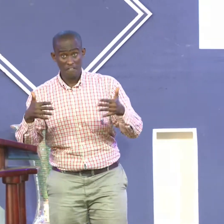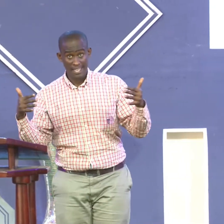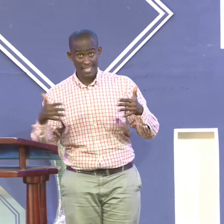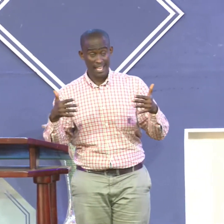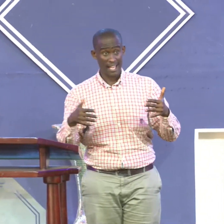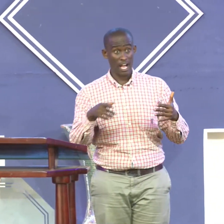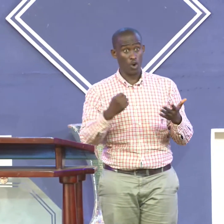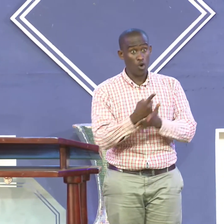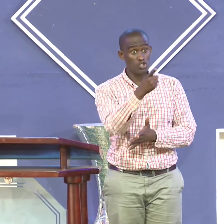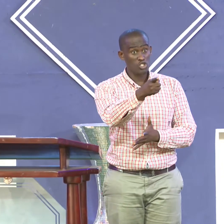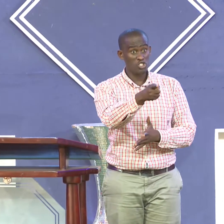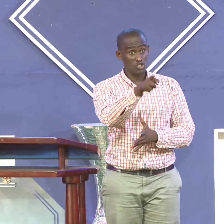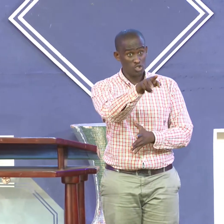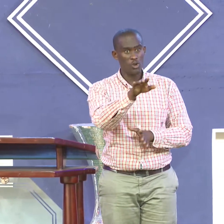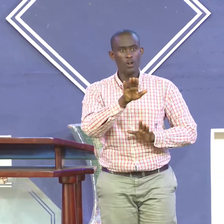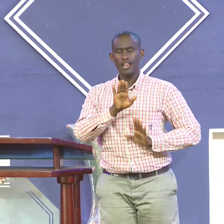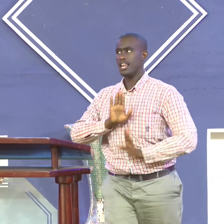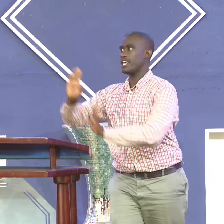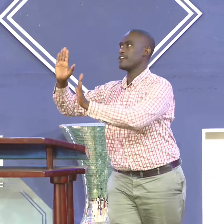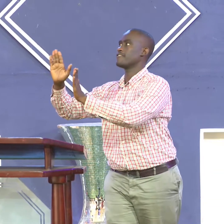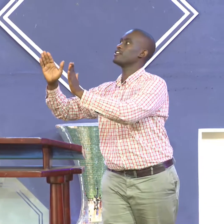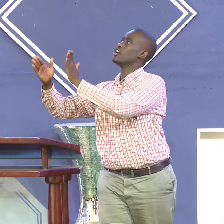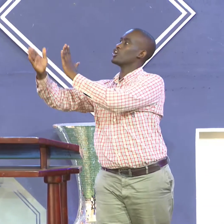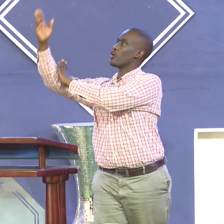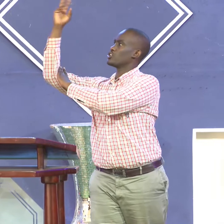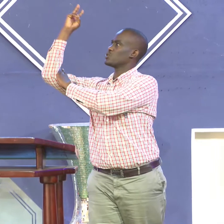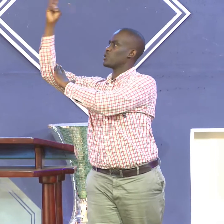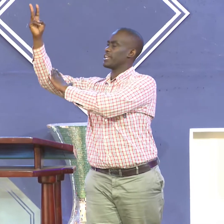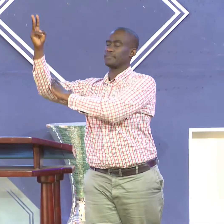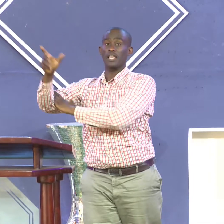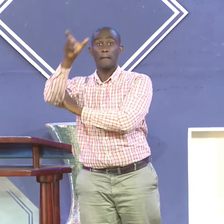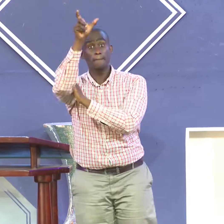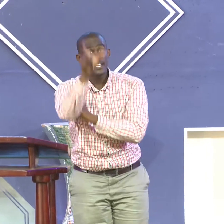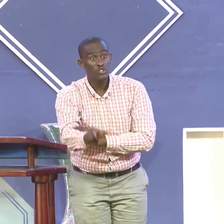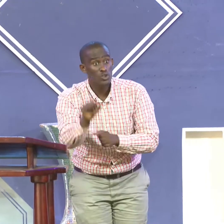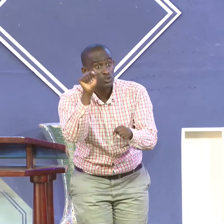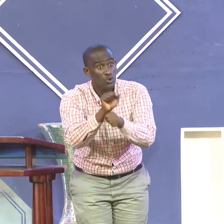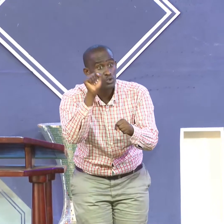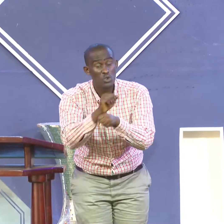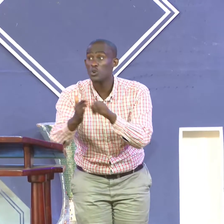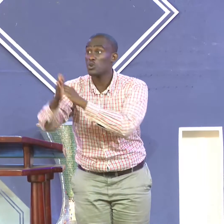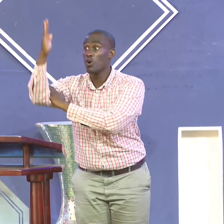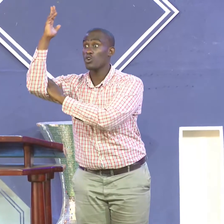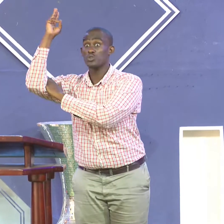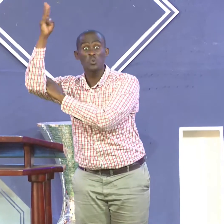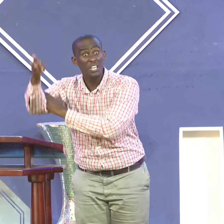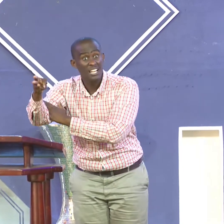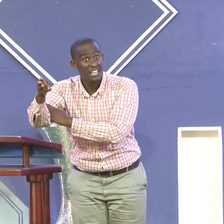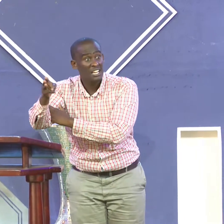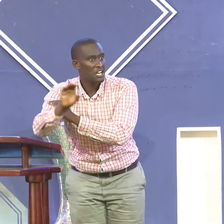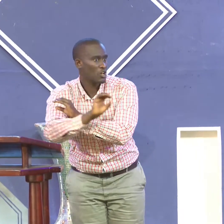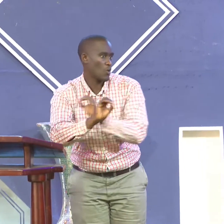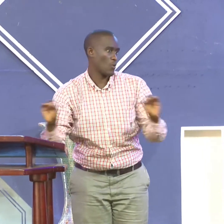fear. Fear takes you away from the will of God. And you are unable to do the